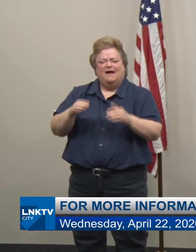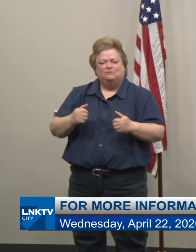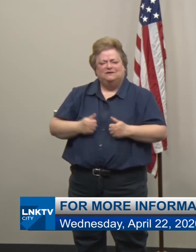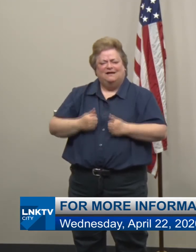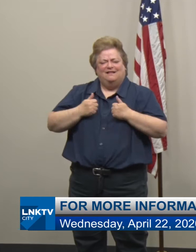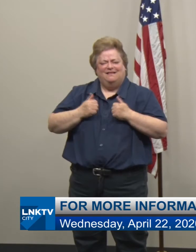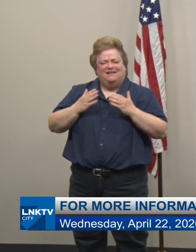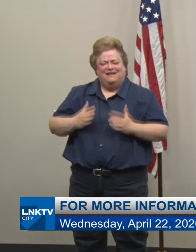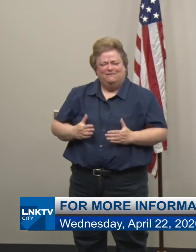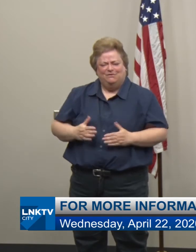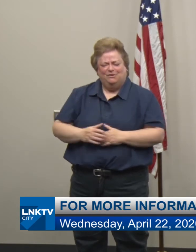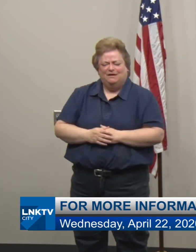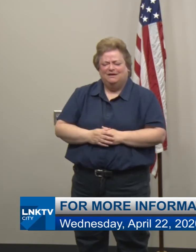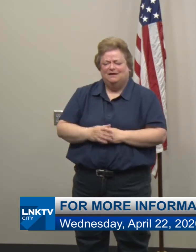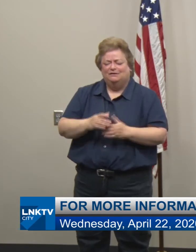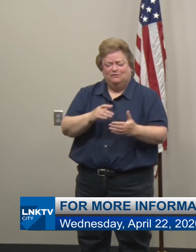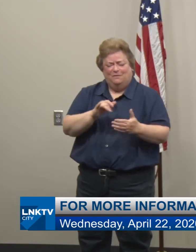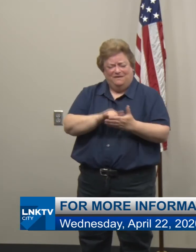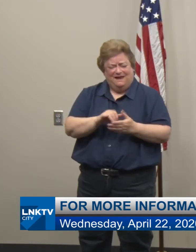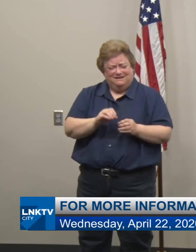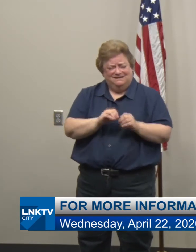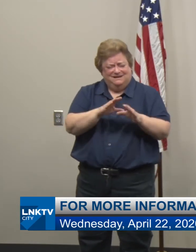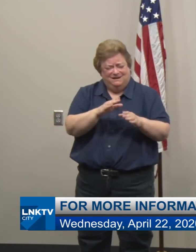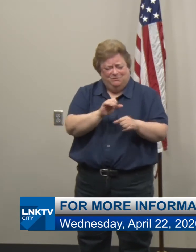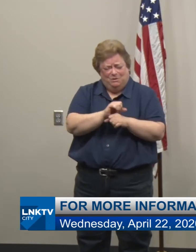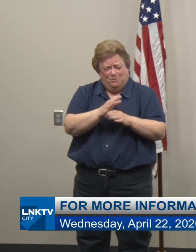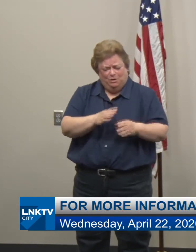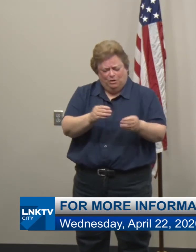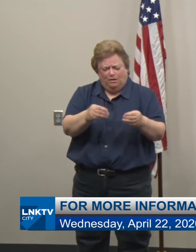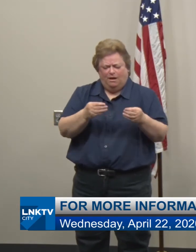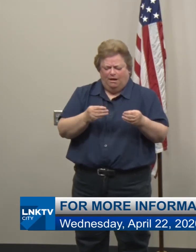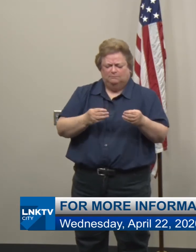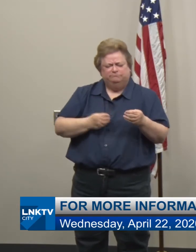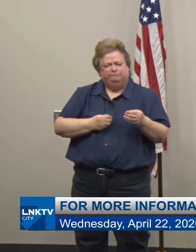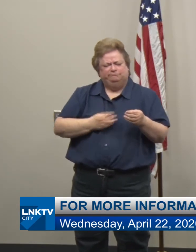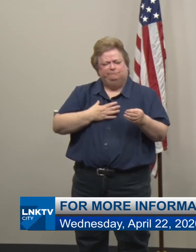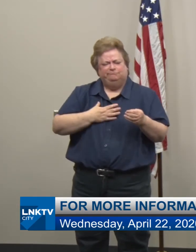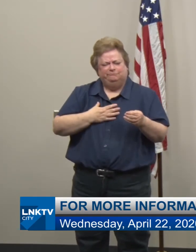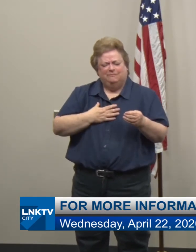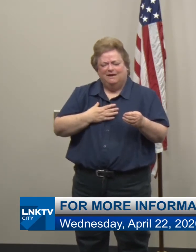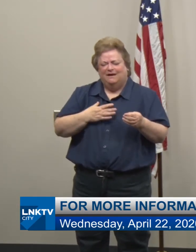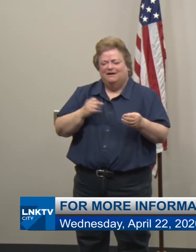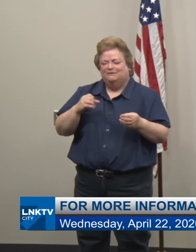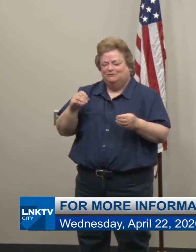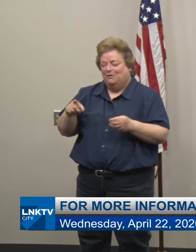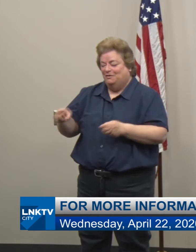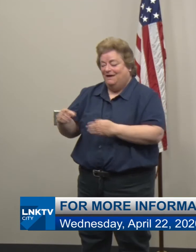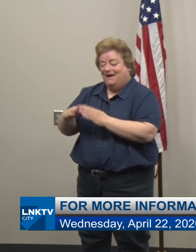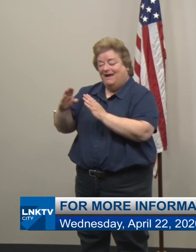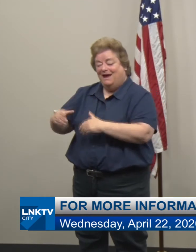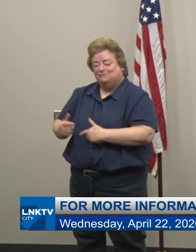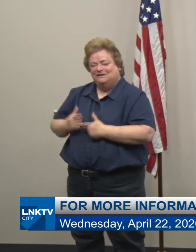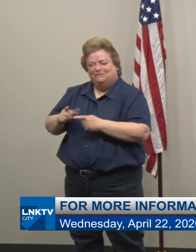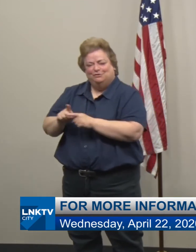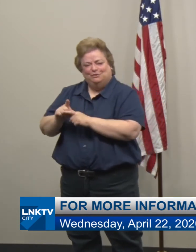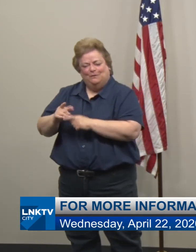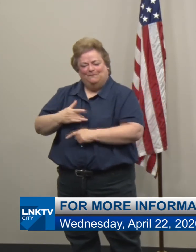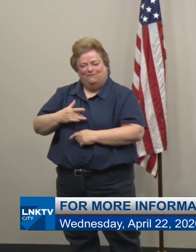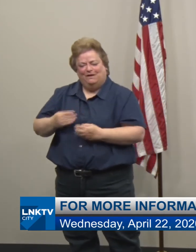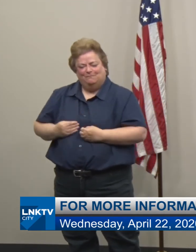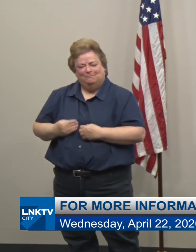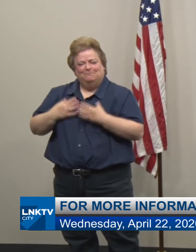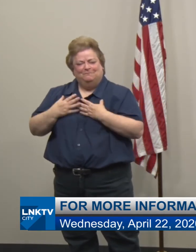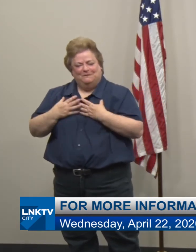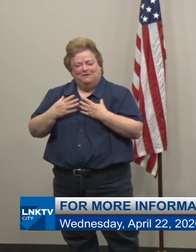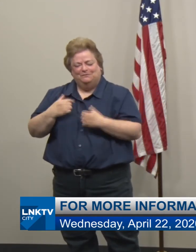kind act not only made that delivery worker's day, but it also brought purpose and joy to the young house liver. We could all learn from the